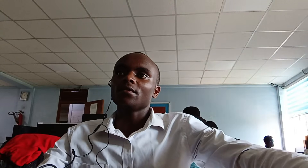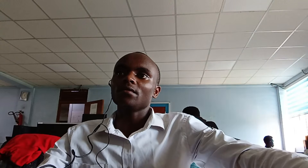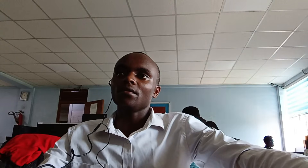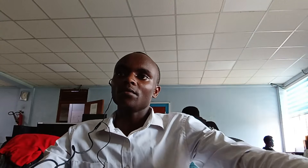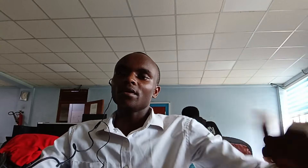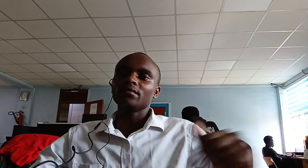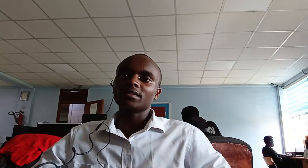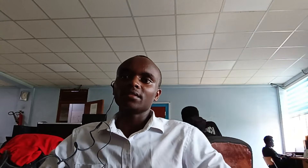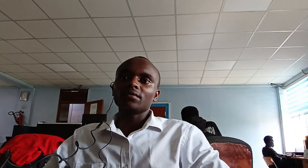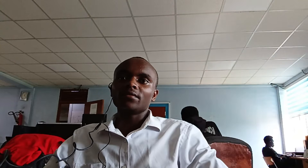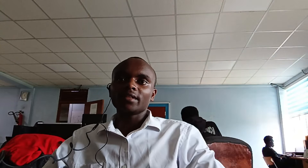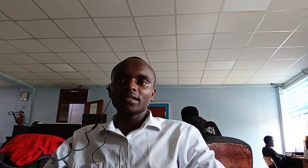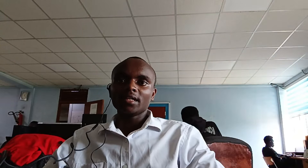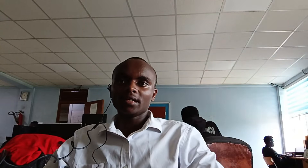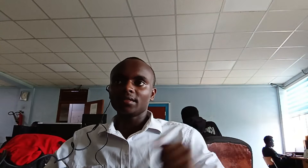We have the sign for friend.